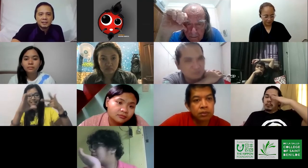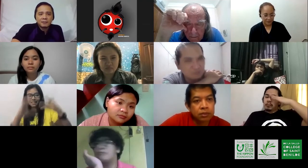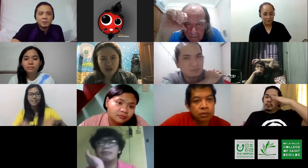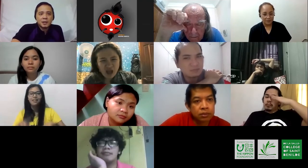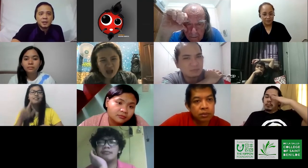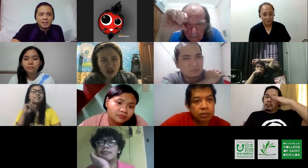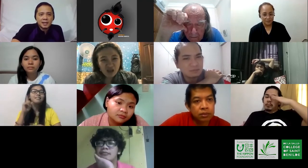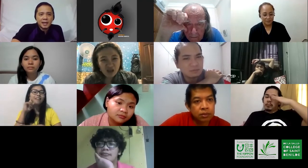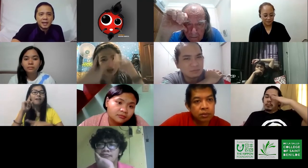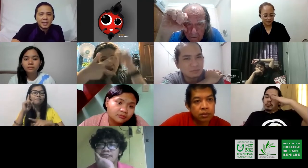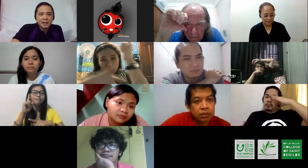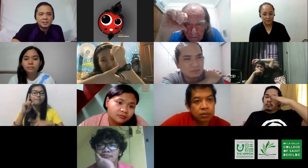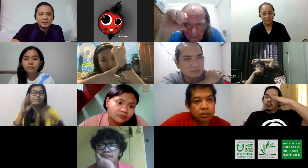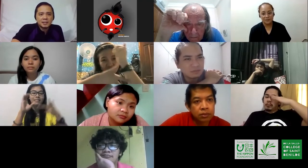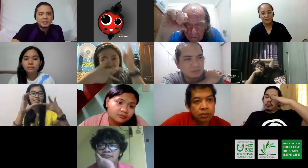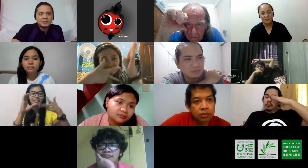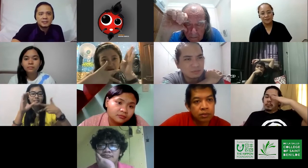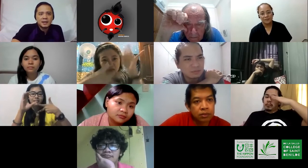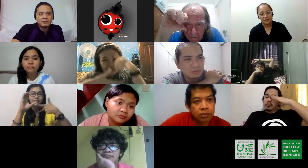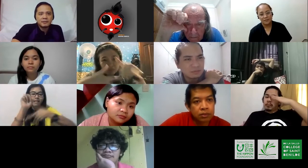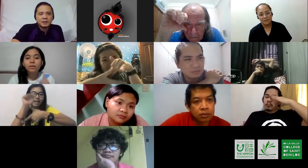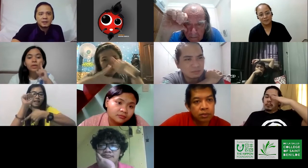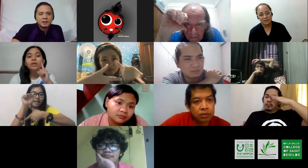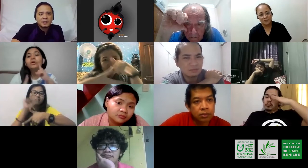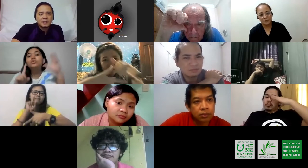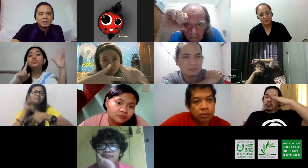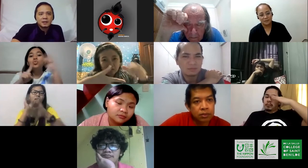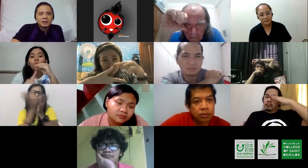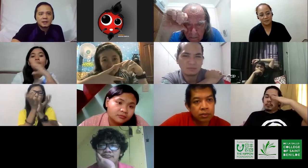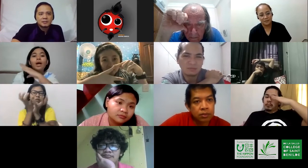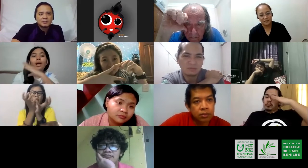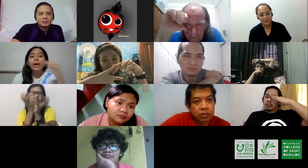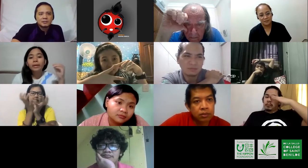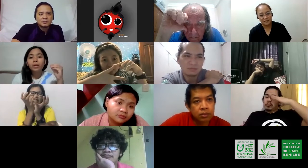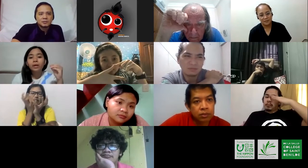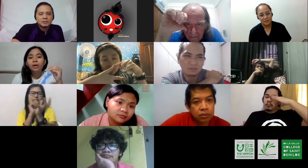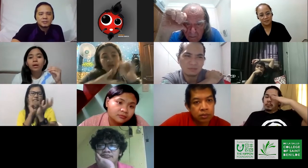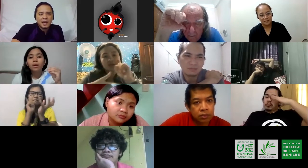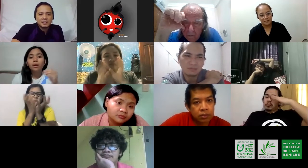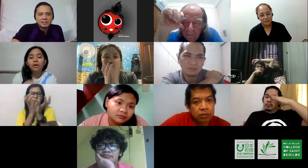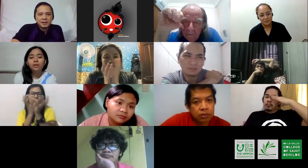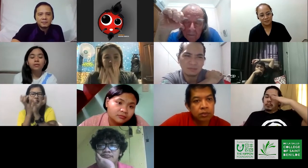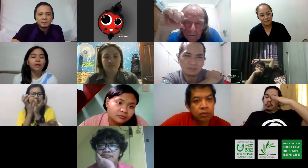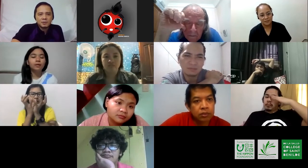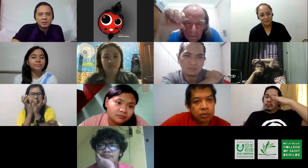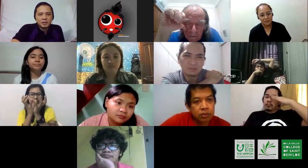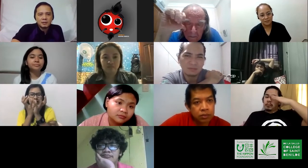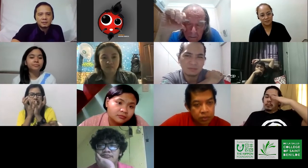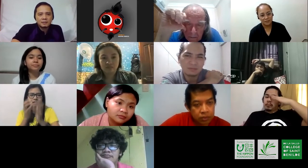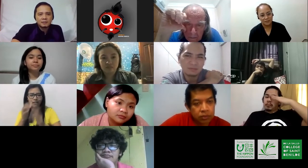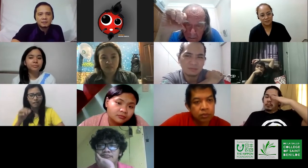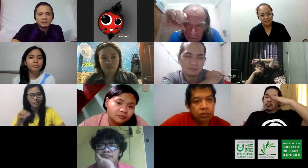community and sign language. C, deaf. So A is deaf community.